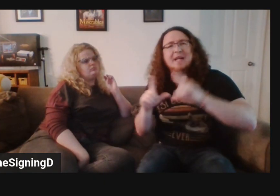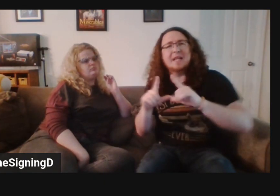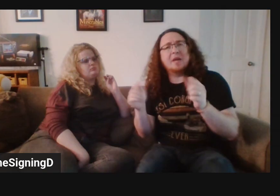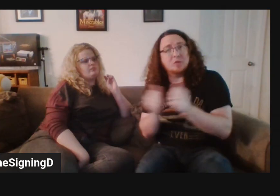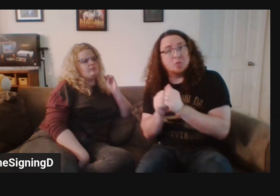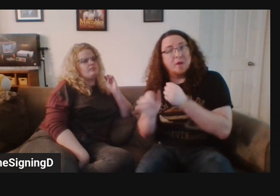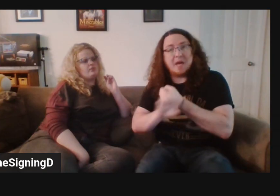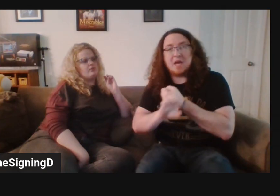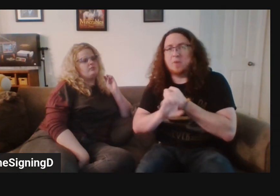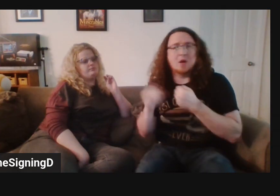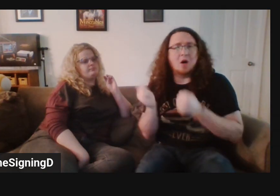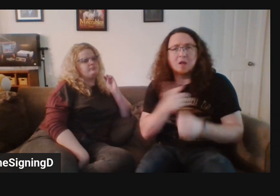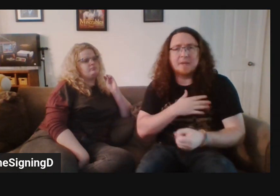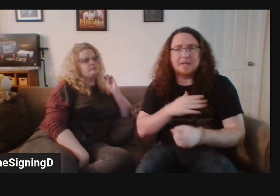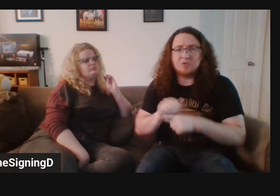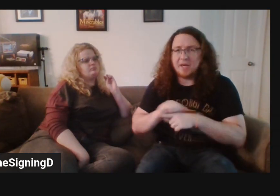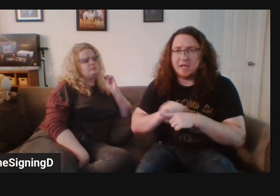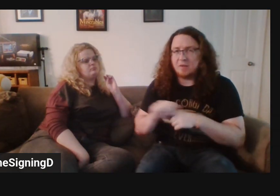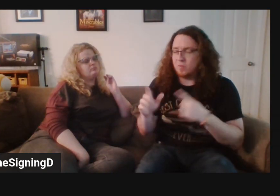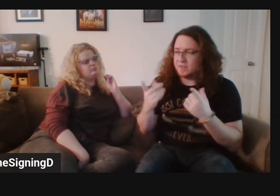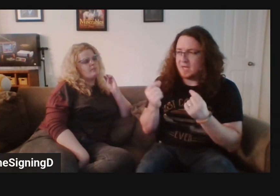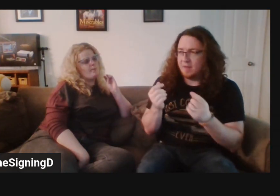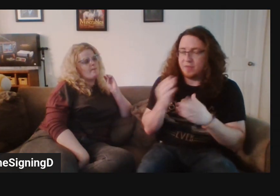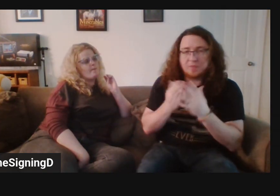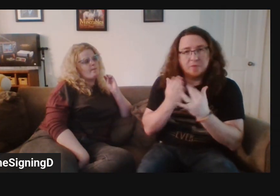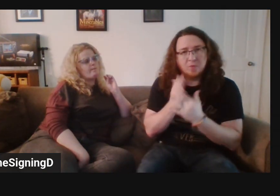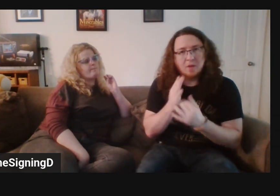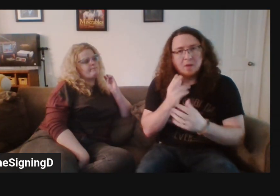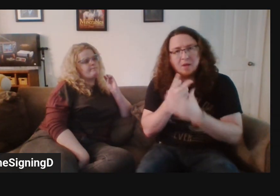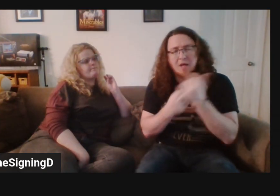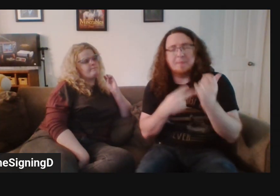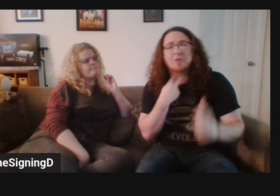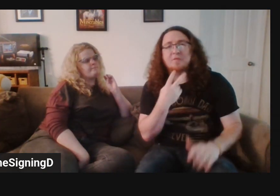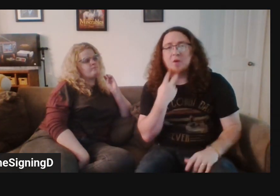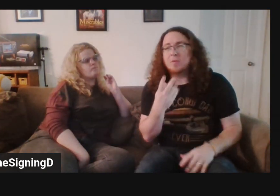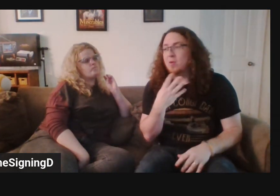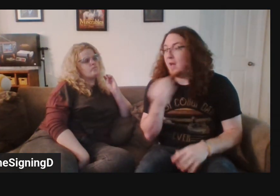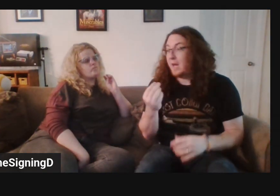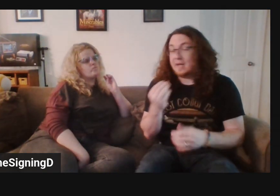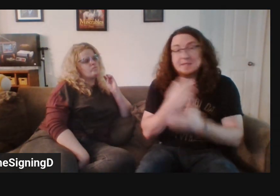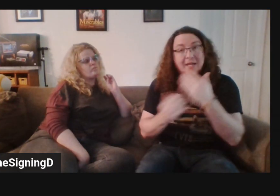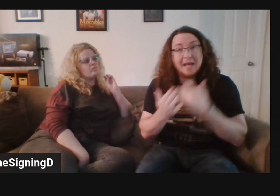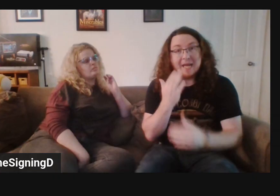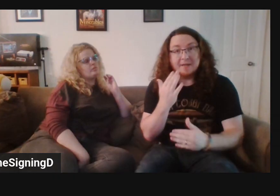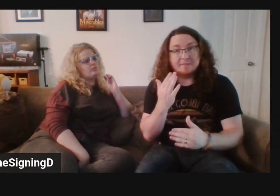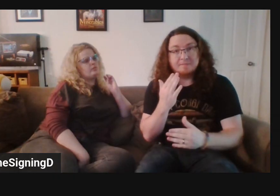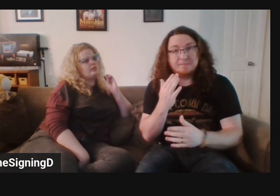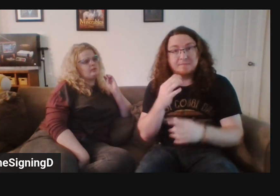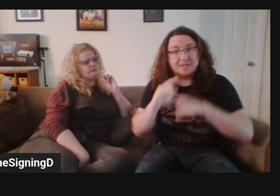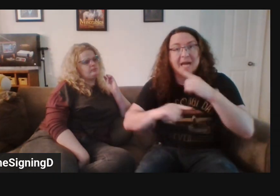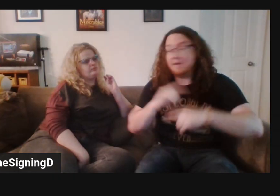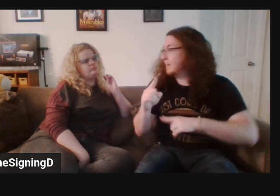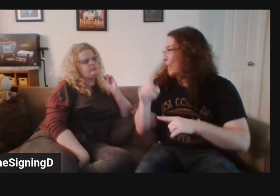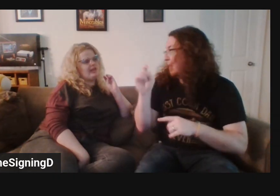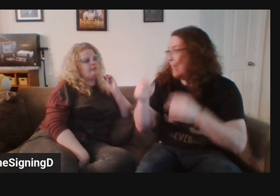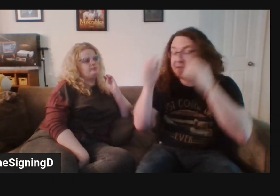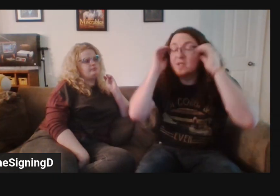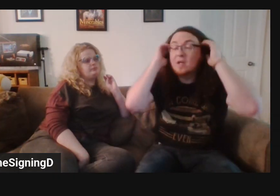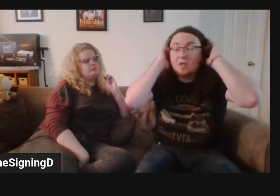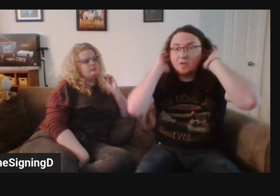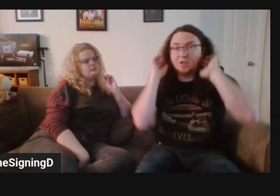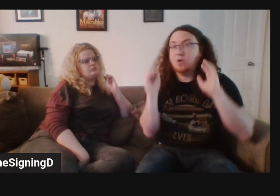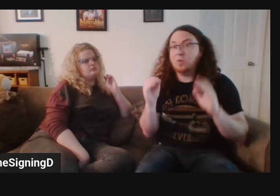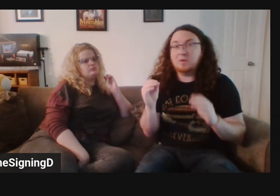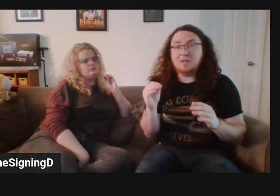doggy sign language with Eowyn. All of my training was done through both verbal and hand sign kind of